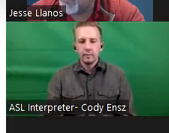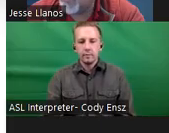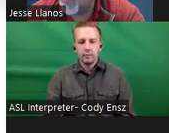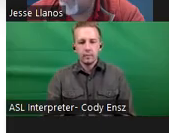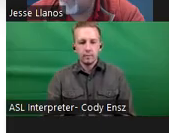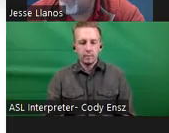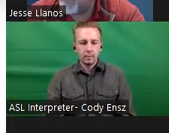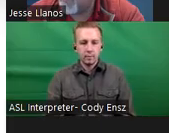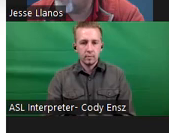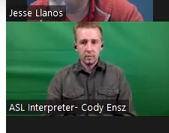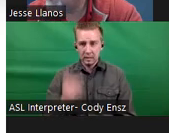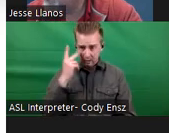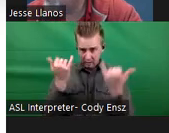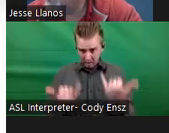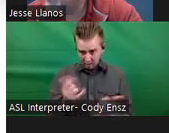Can you see it now?